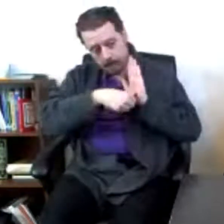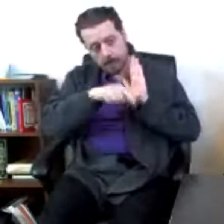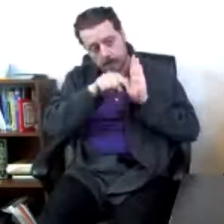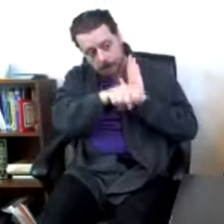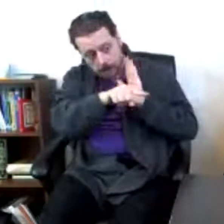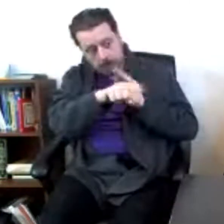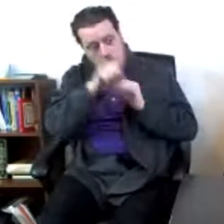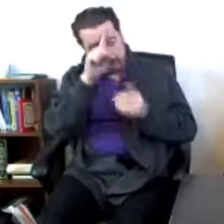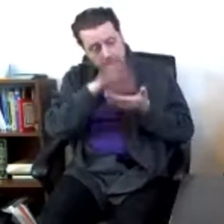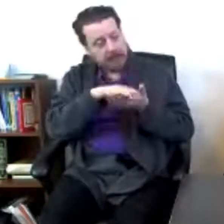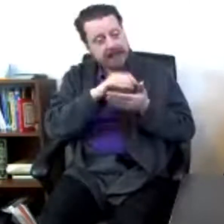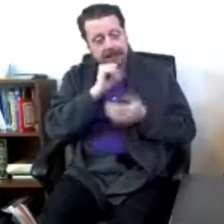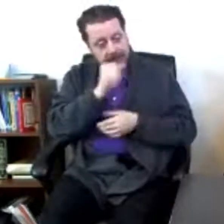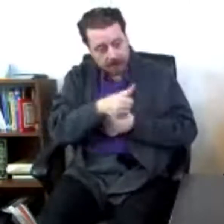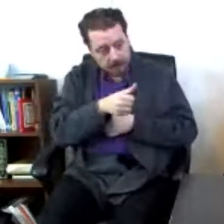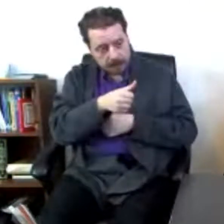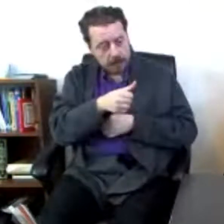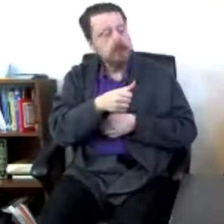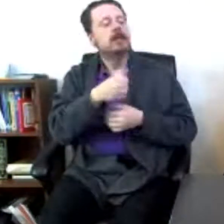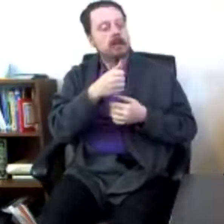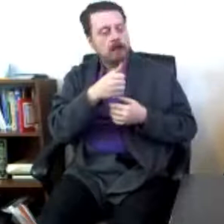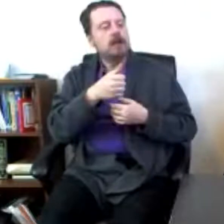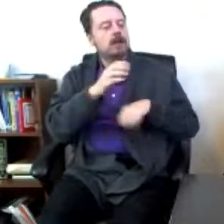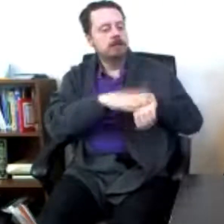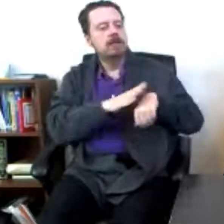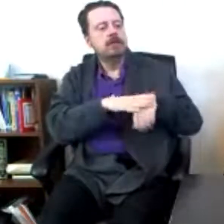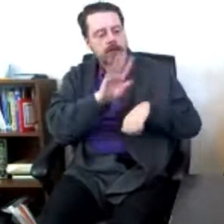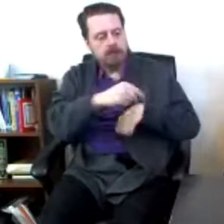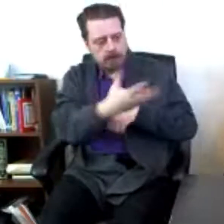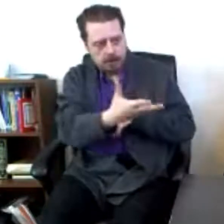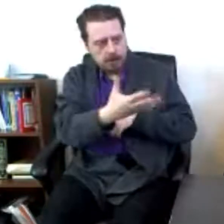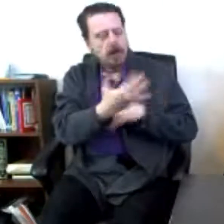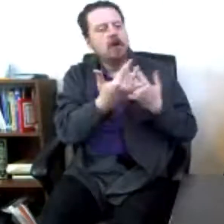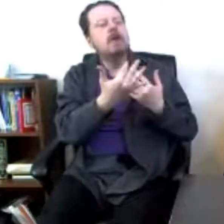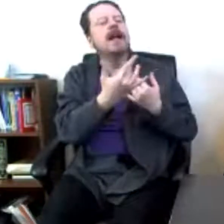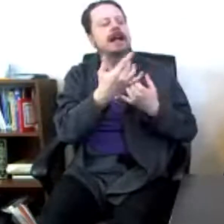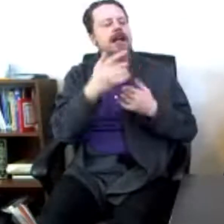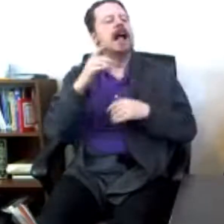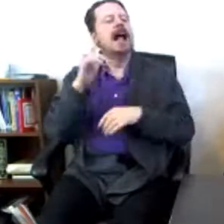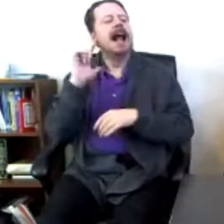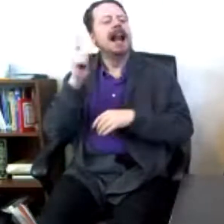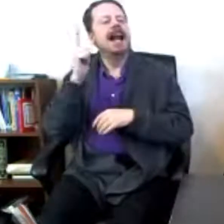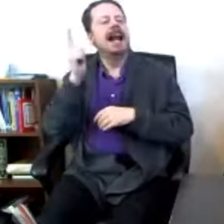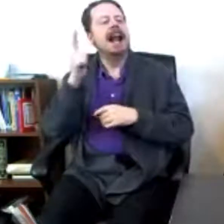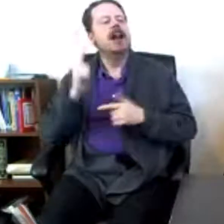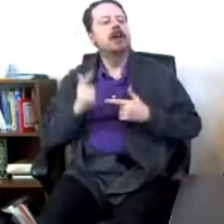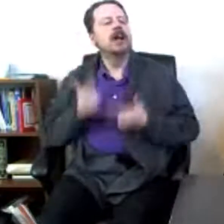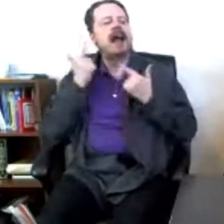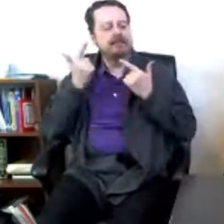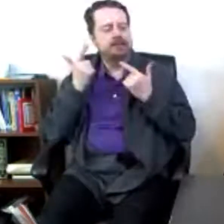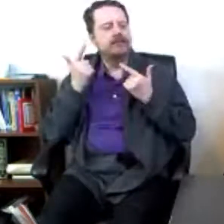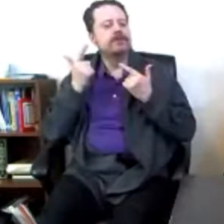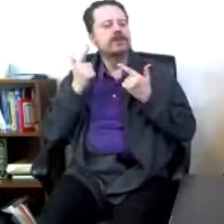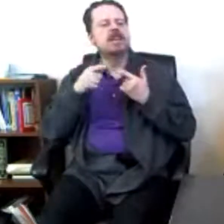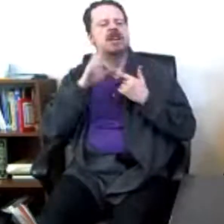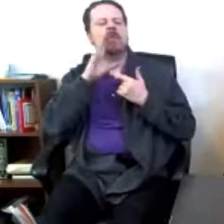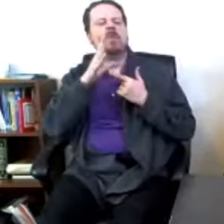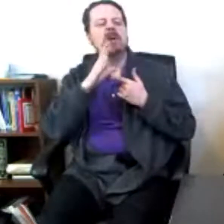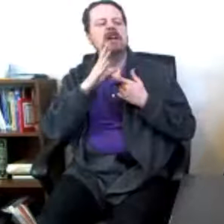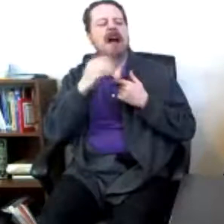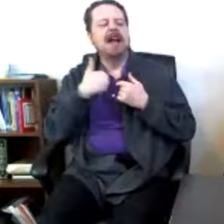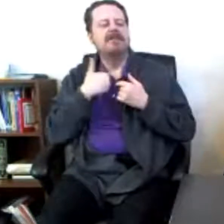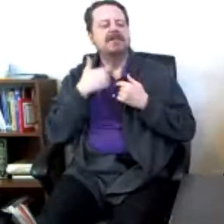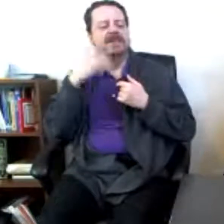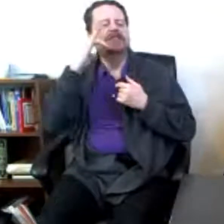warned against severe torment that awaits them in the hereafter. And then it says, it is those who give preference and